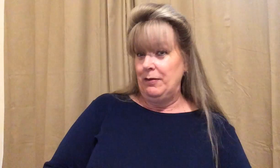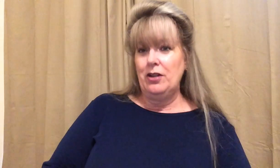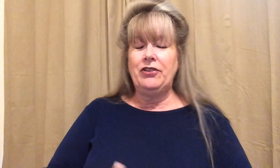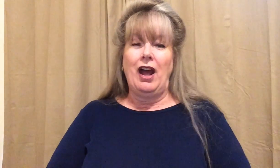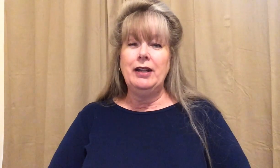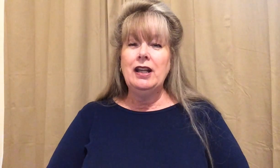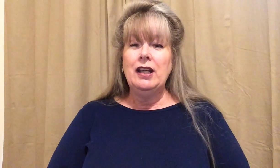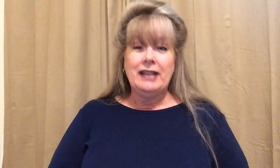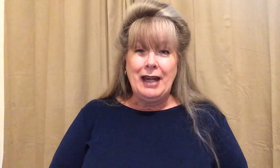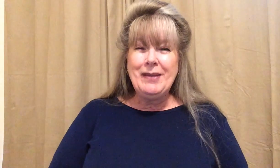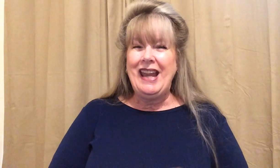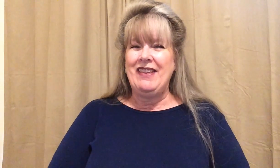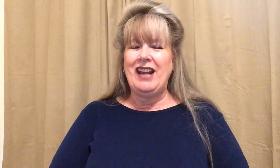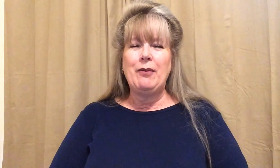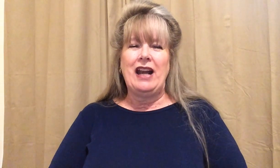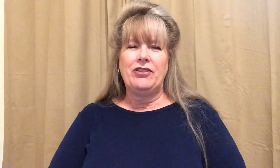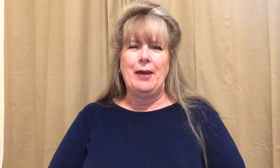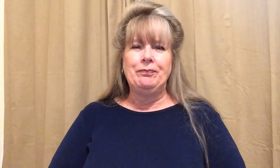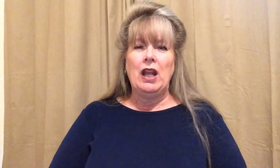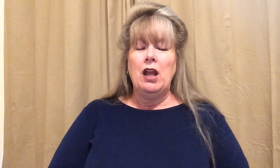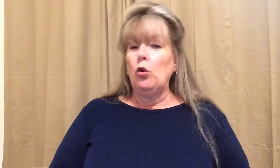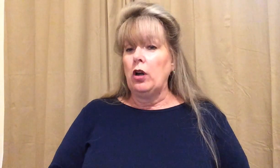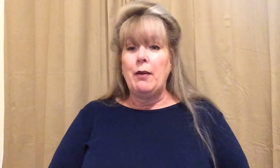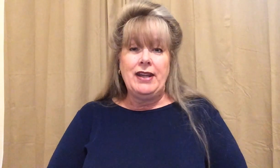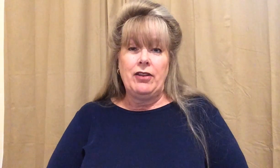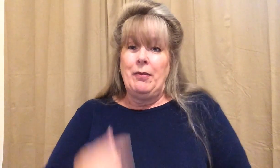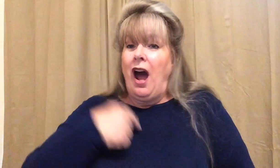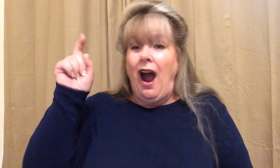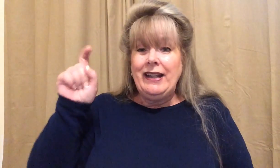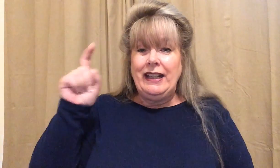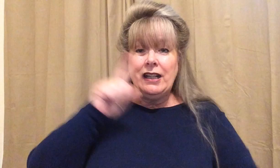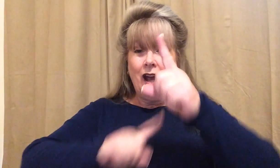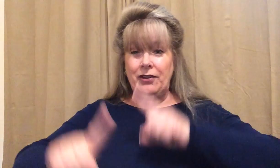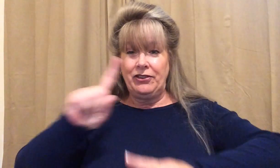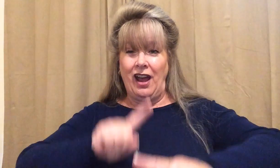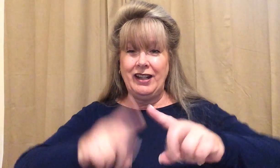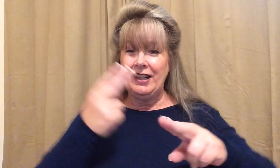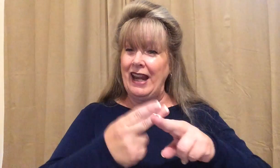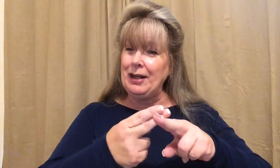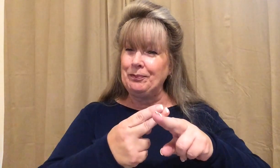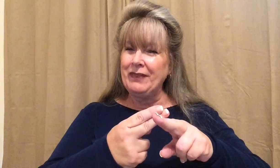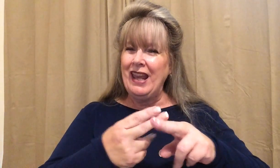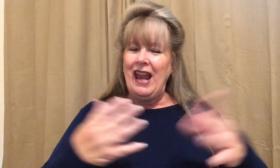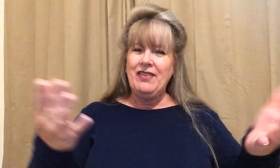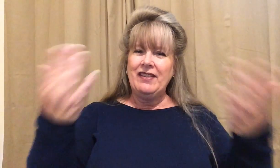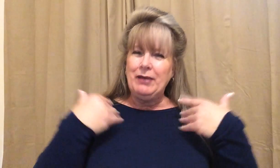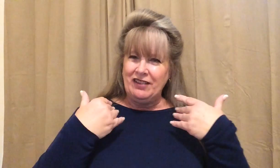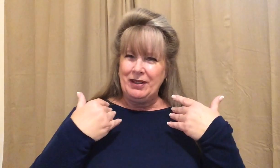their sign name, and then I would ask them, or I would tell them, I need a sign name. And then they would give me a